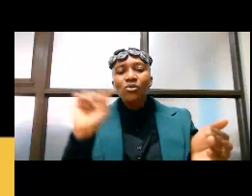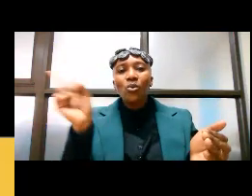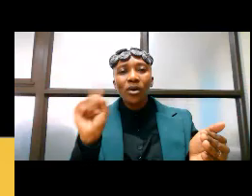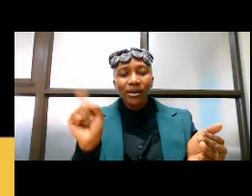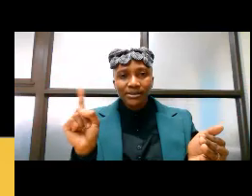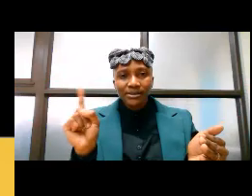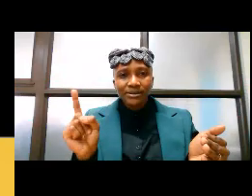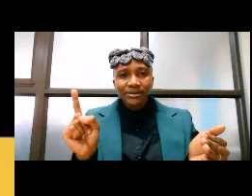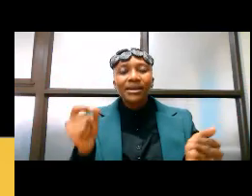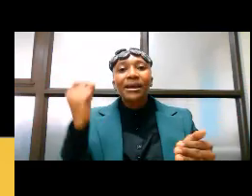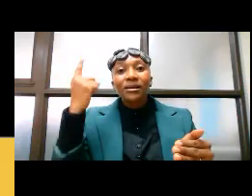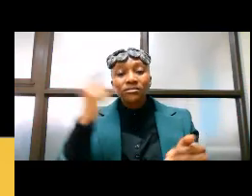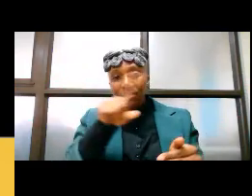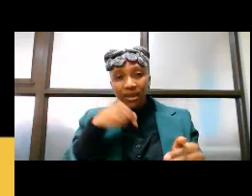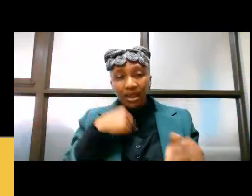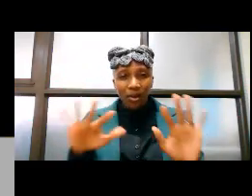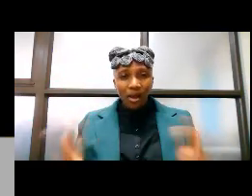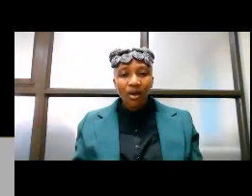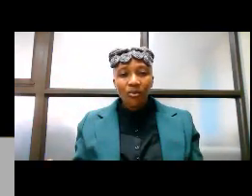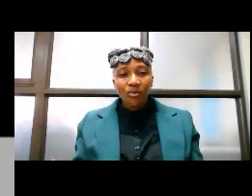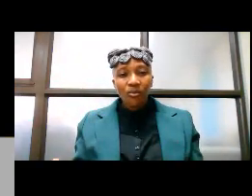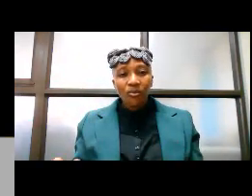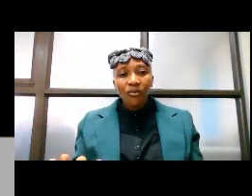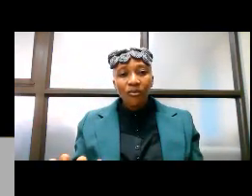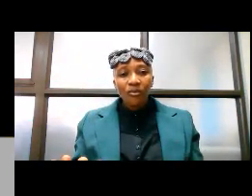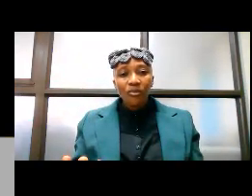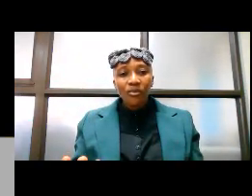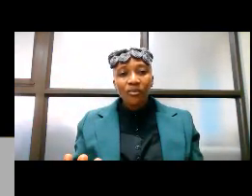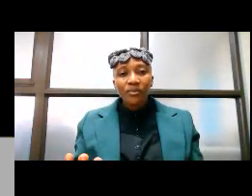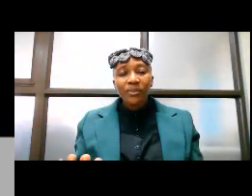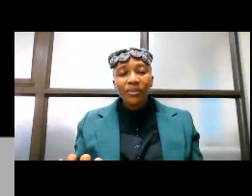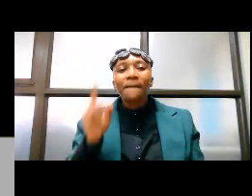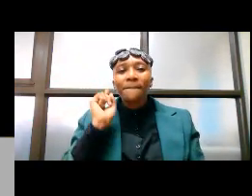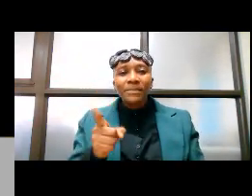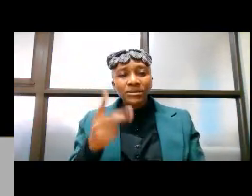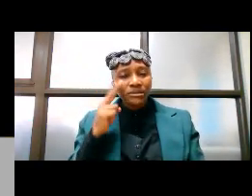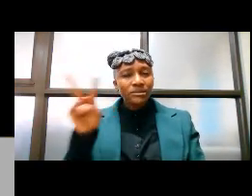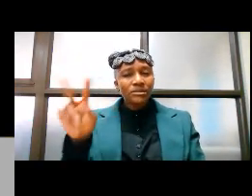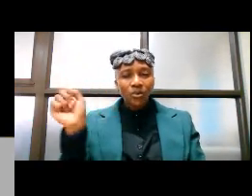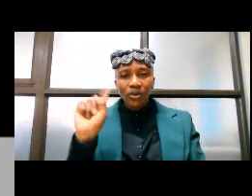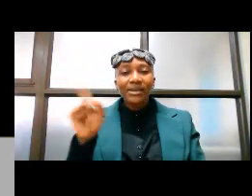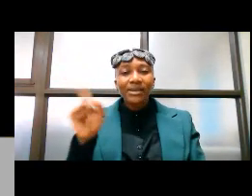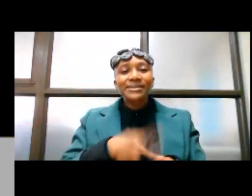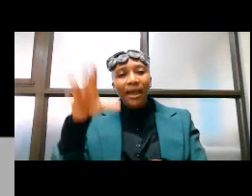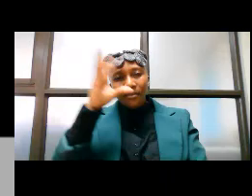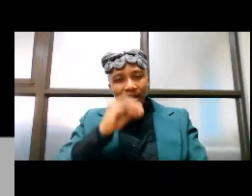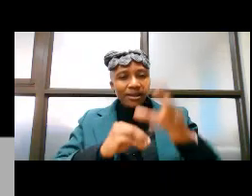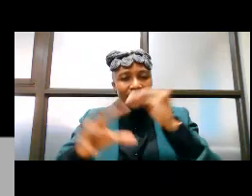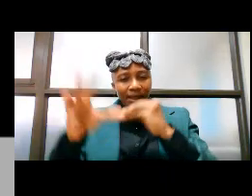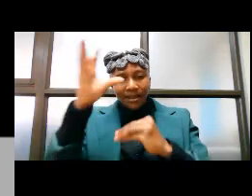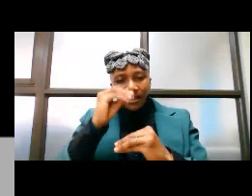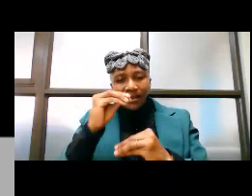horizons, consider that when you are learning, it's not just